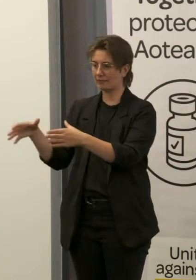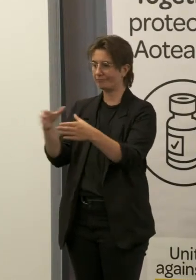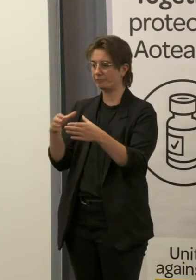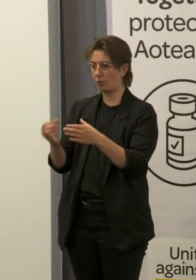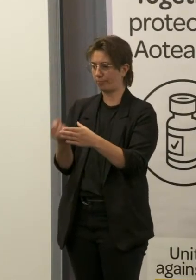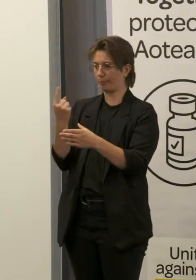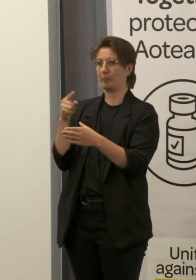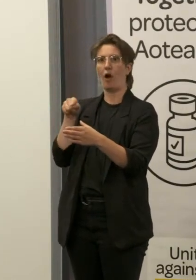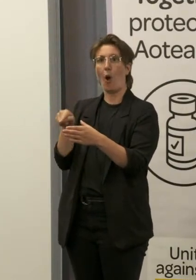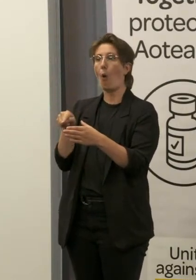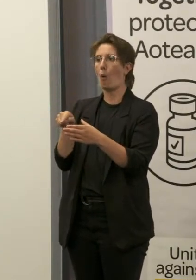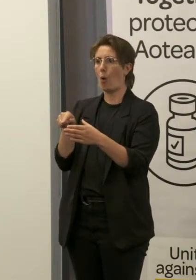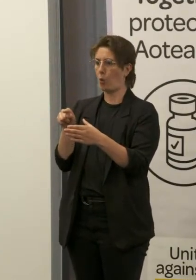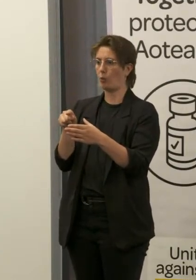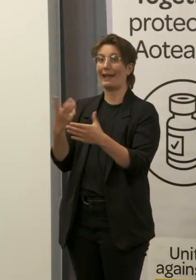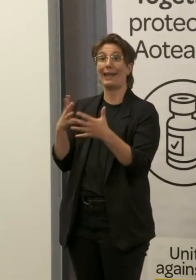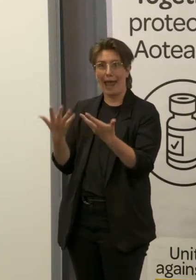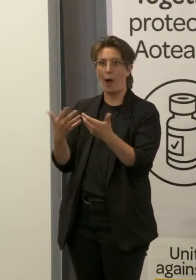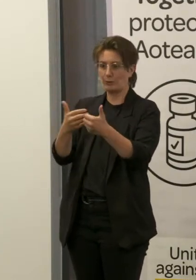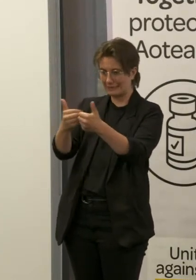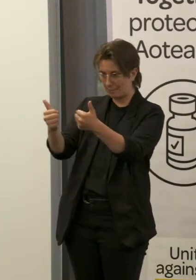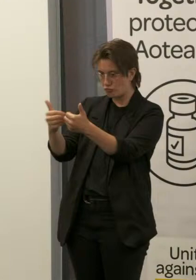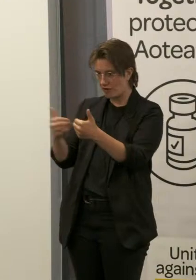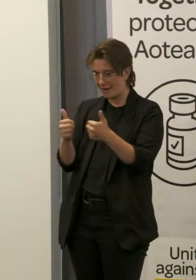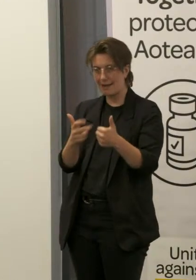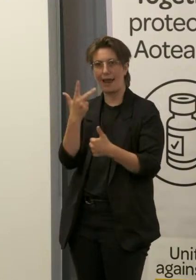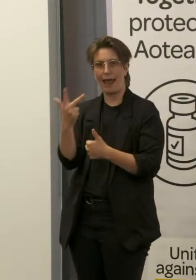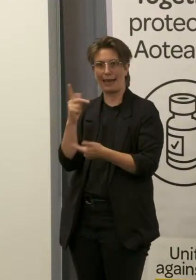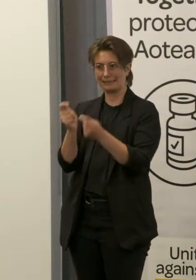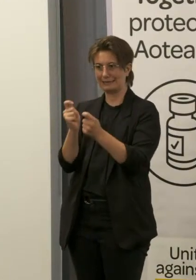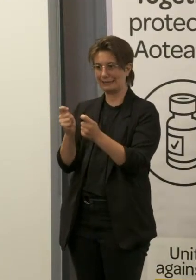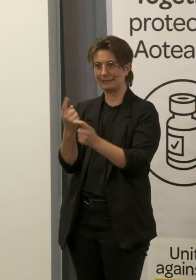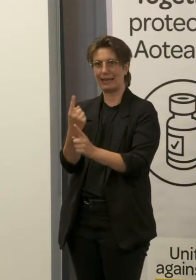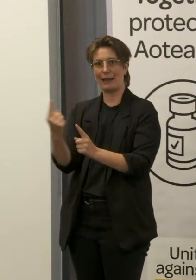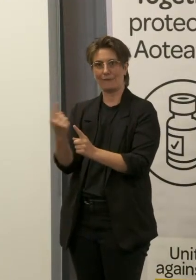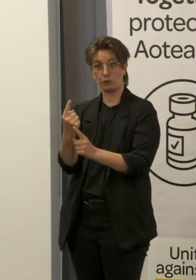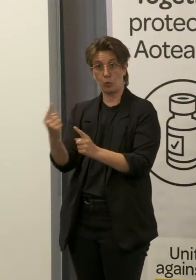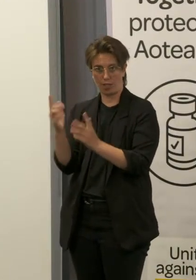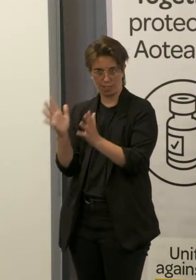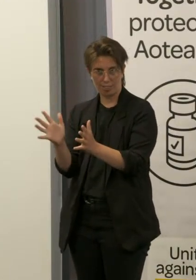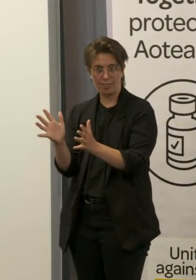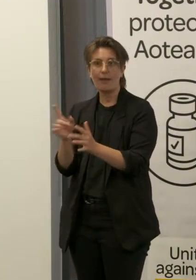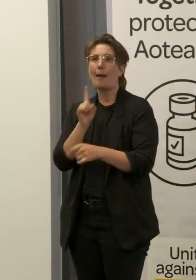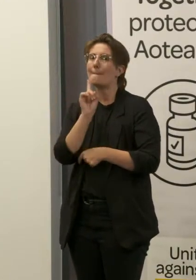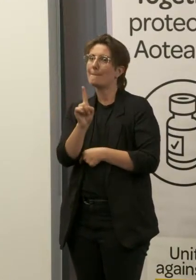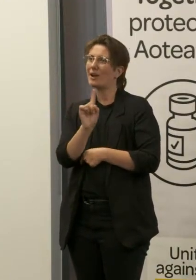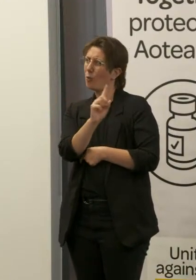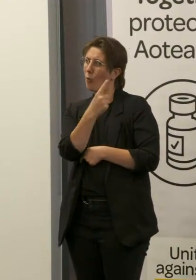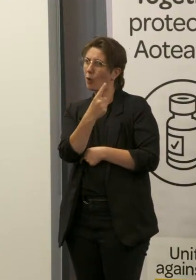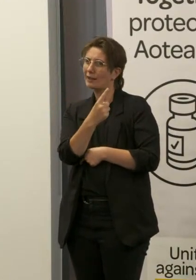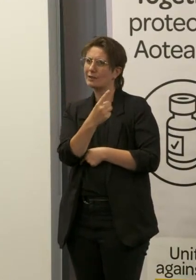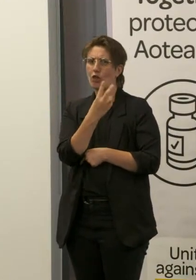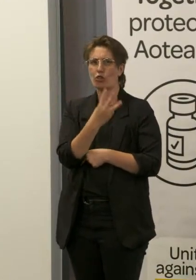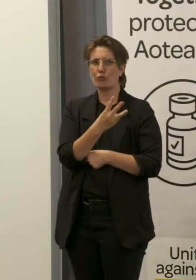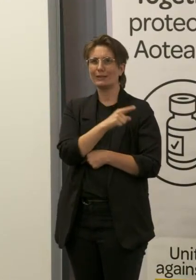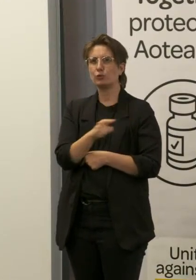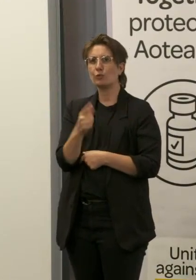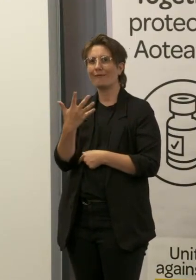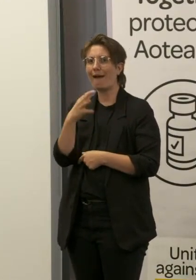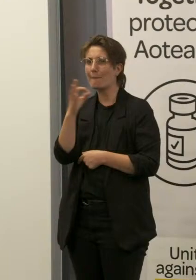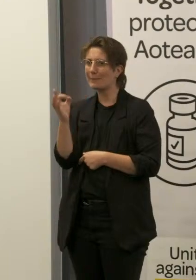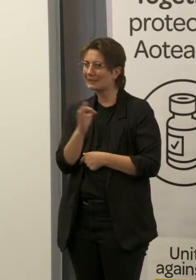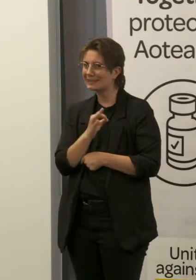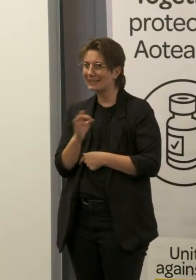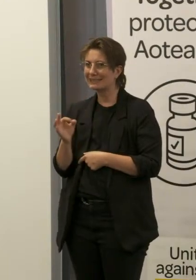individually. With positivity rates of what they are now in Auckland, so somewhere between 3 and 5%, they're less able to do the pooling. And so that